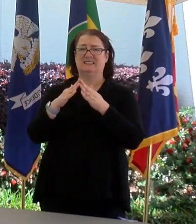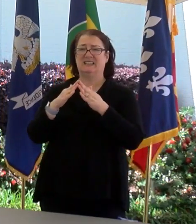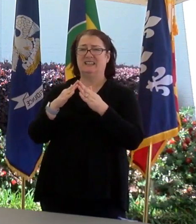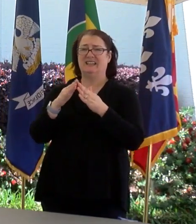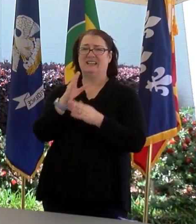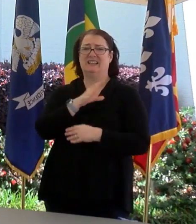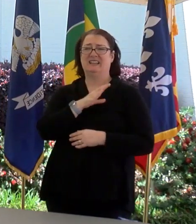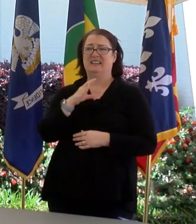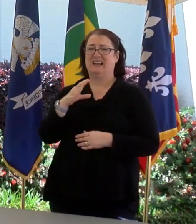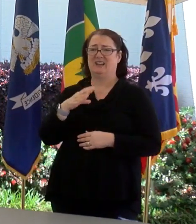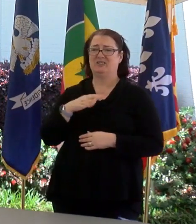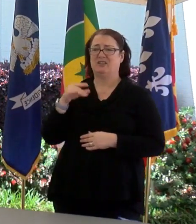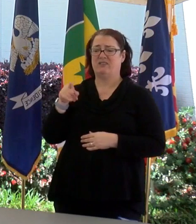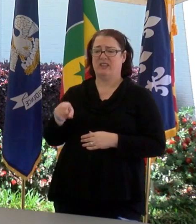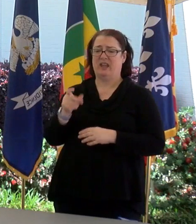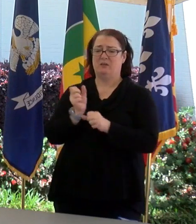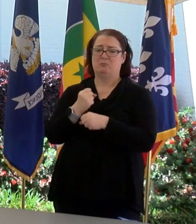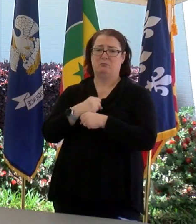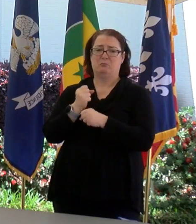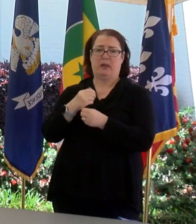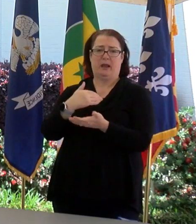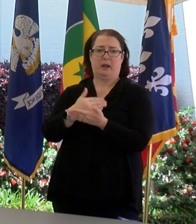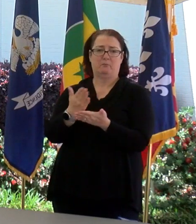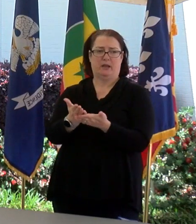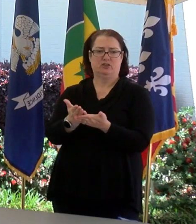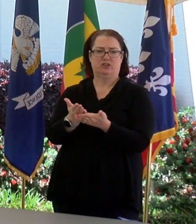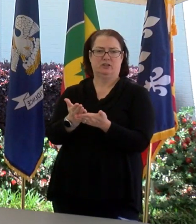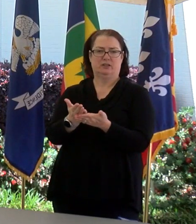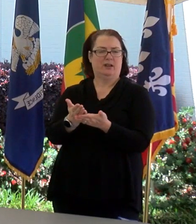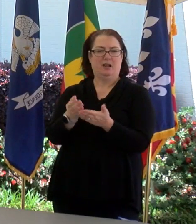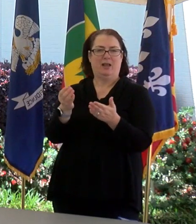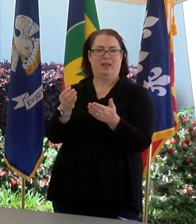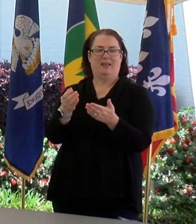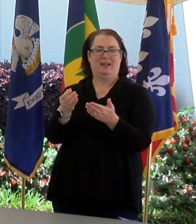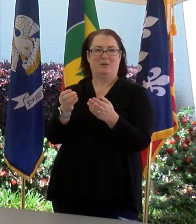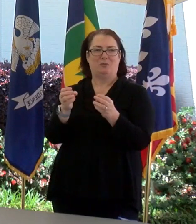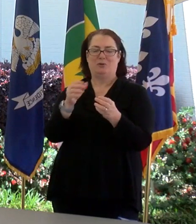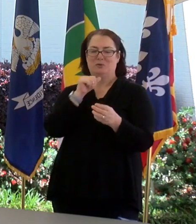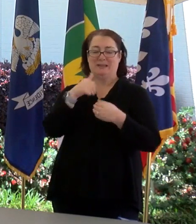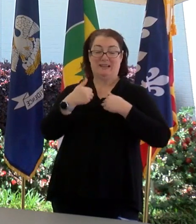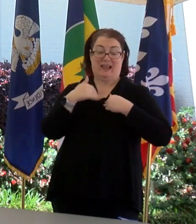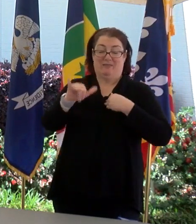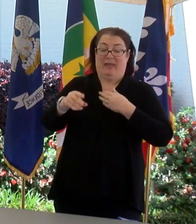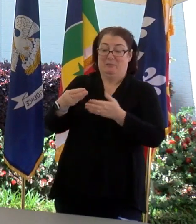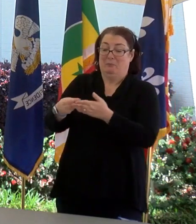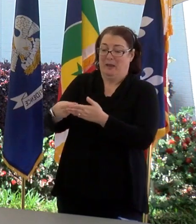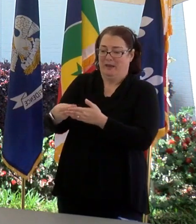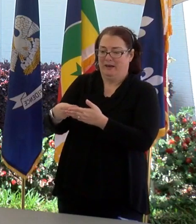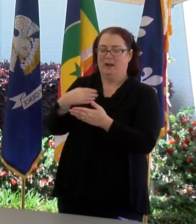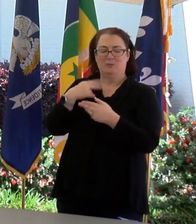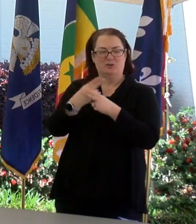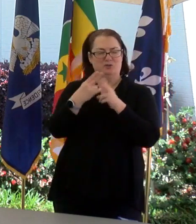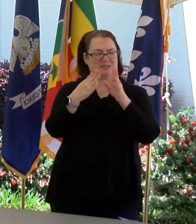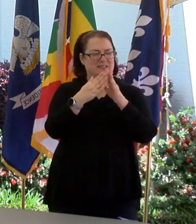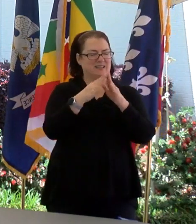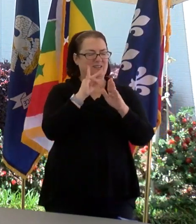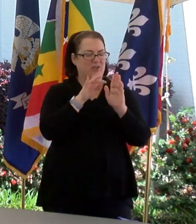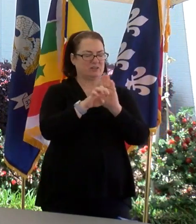created a budget that spent more, more money than we have coming in. $18 million in the city. I'm using the city, for example. But again,